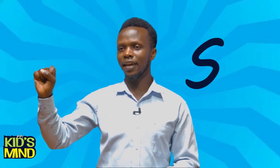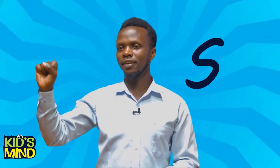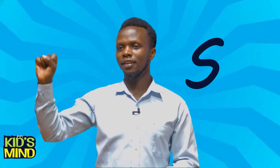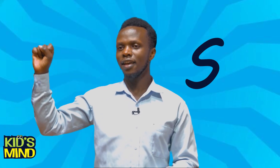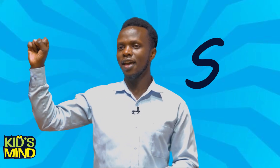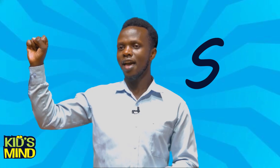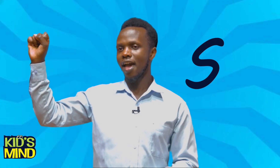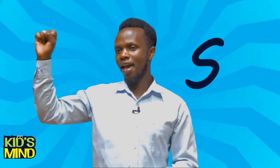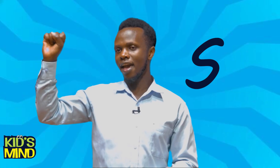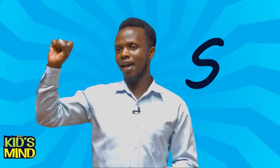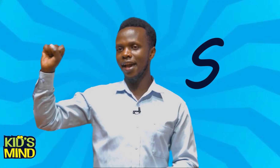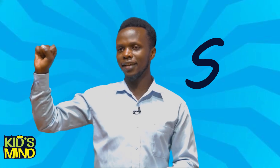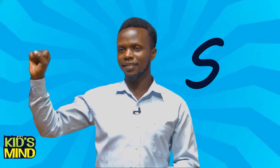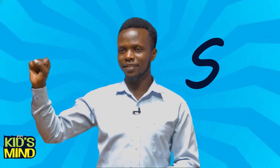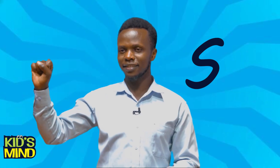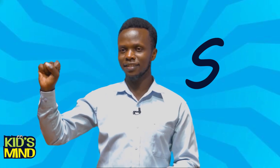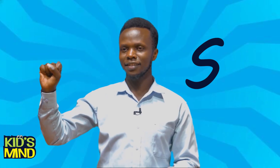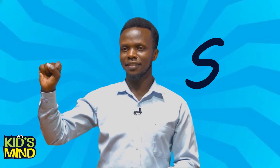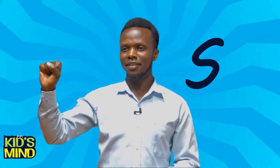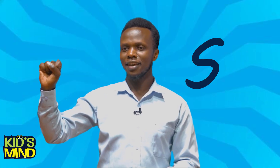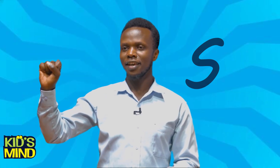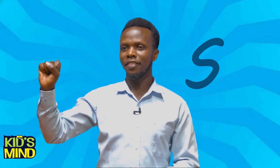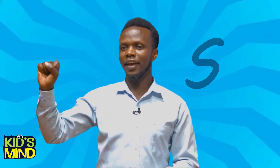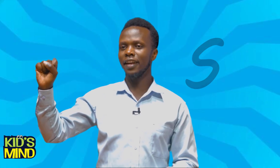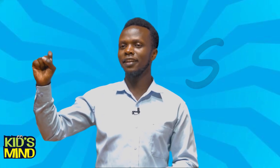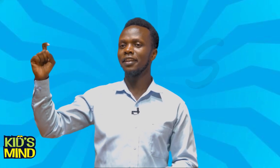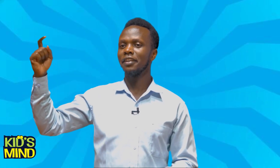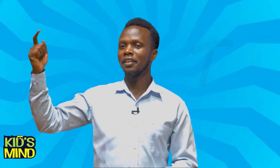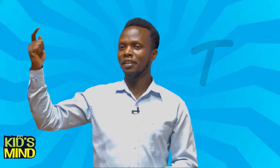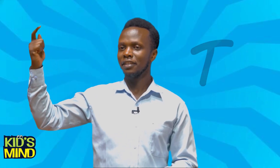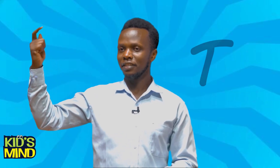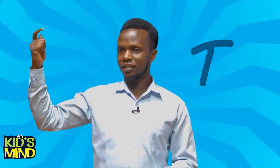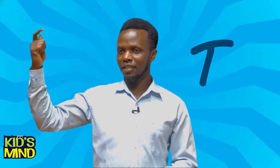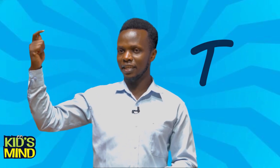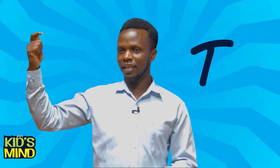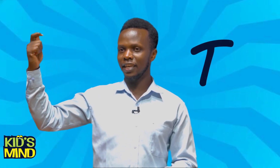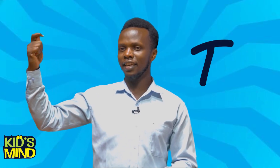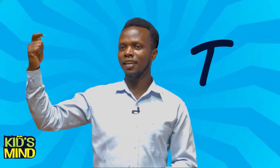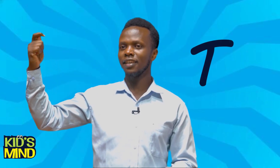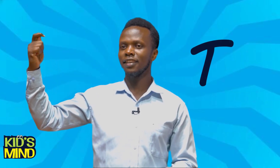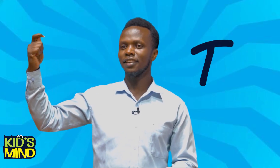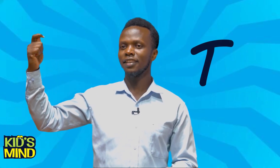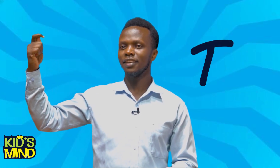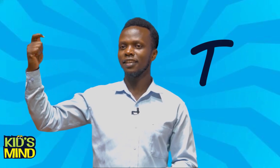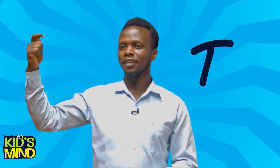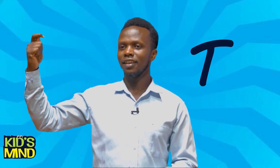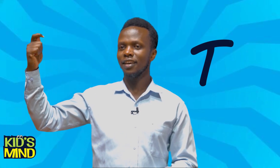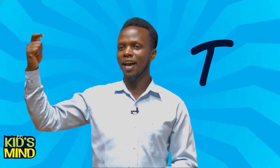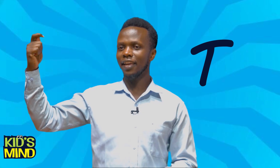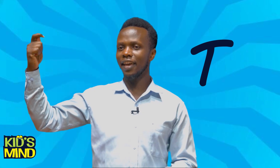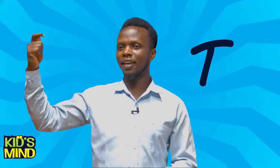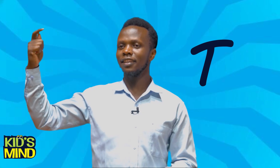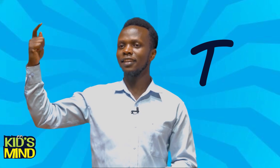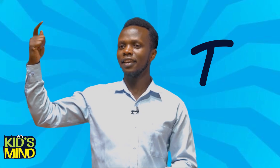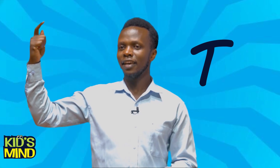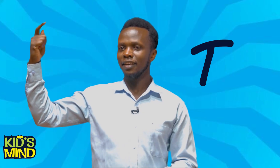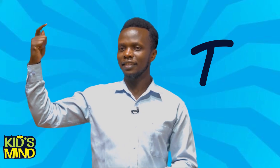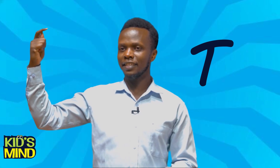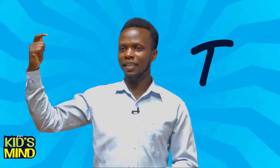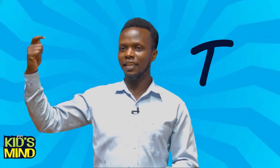again S, then T, again